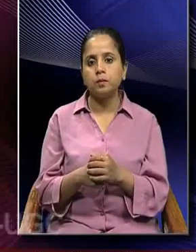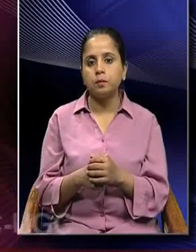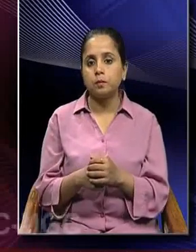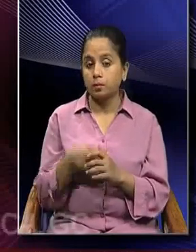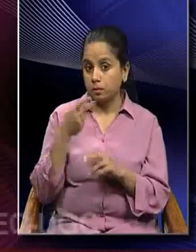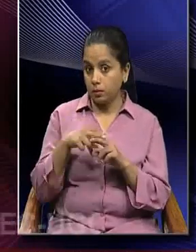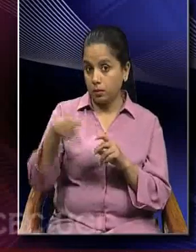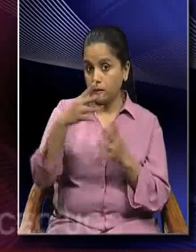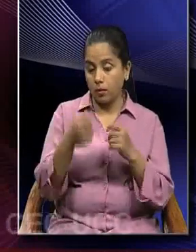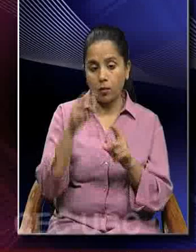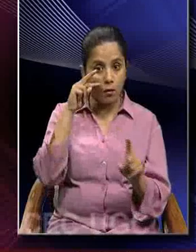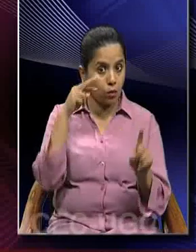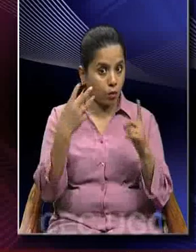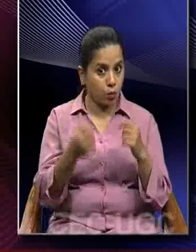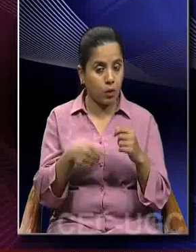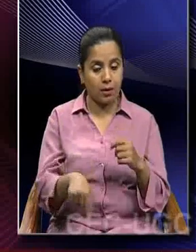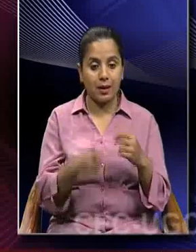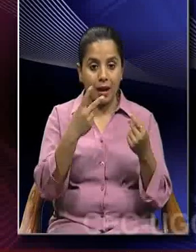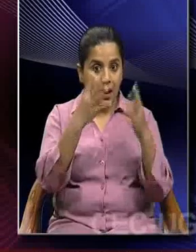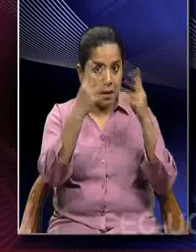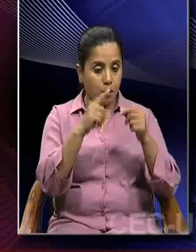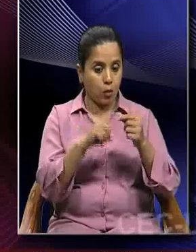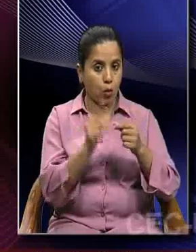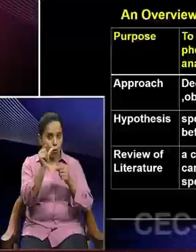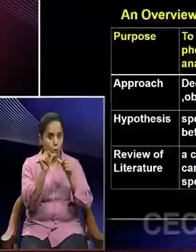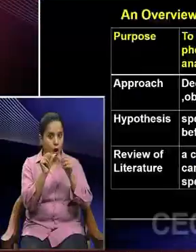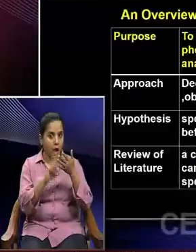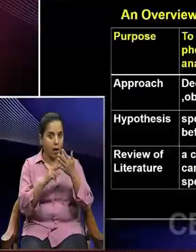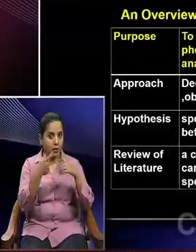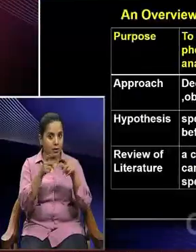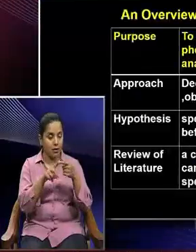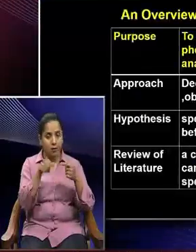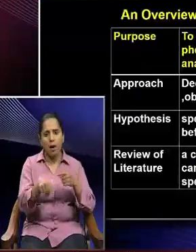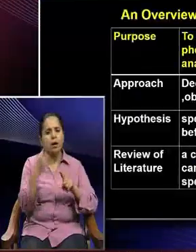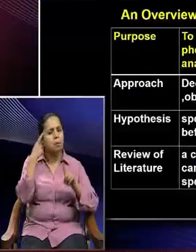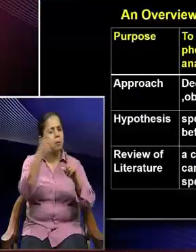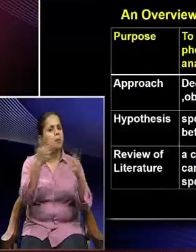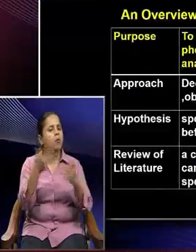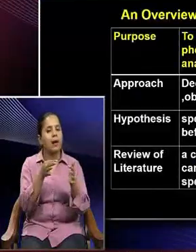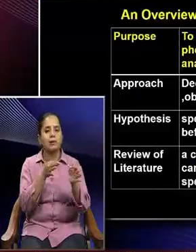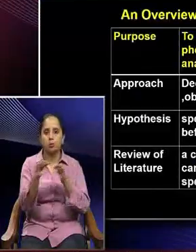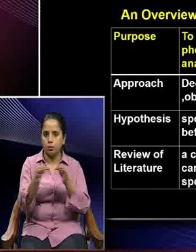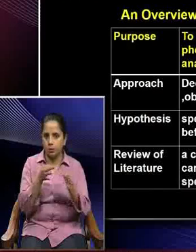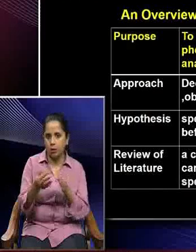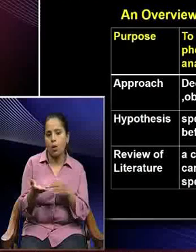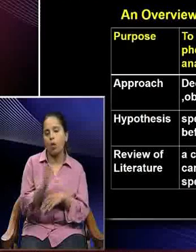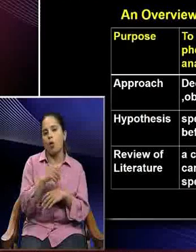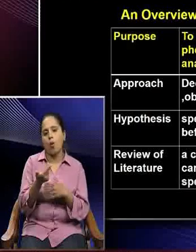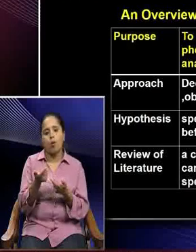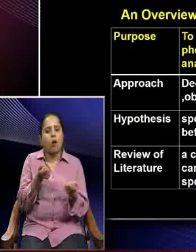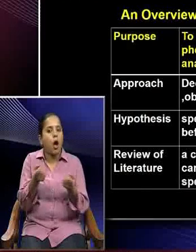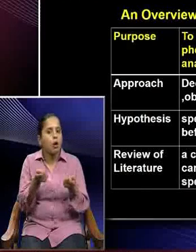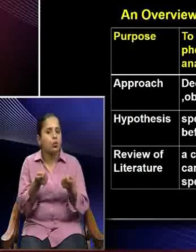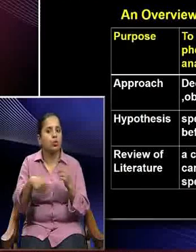If we want to have an overview of quantitative research, we see that the purpose of research here is to explain, predict, or control